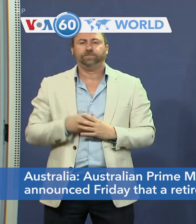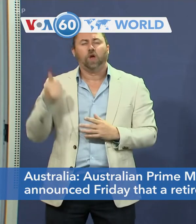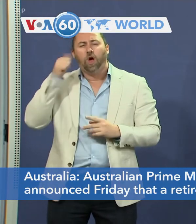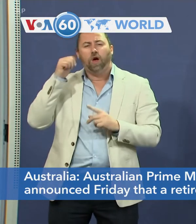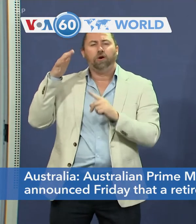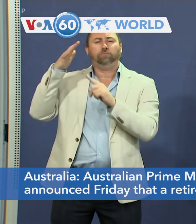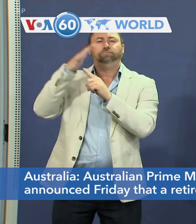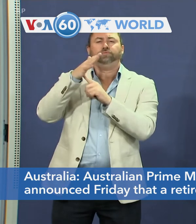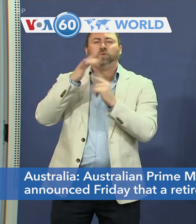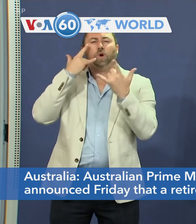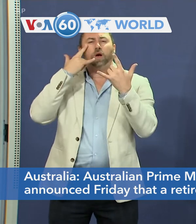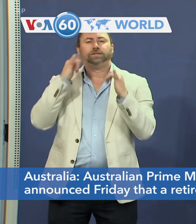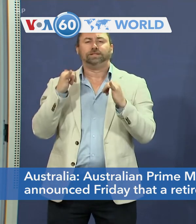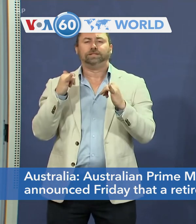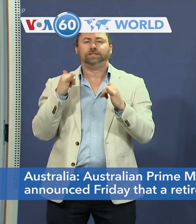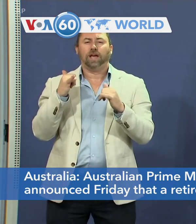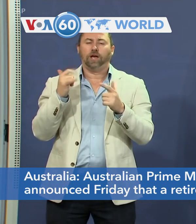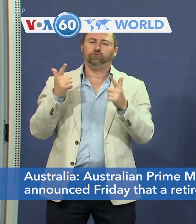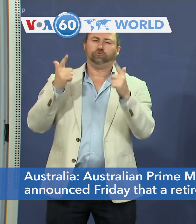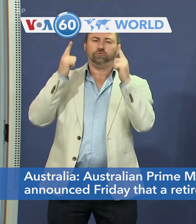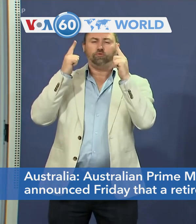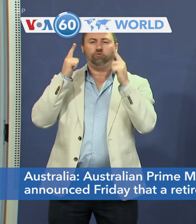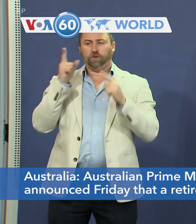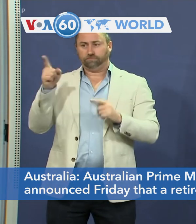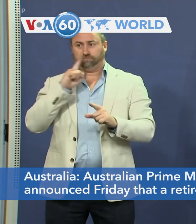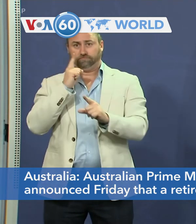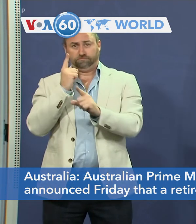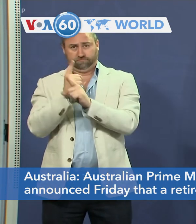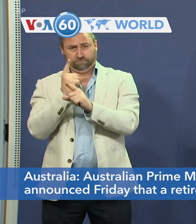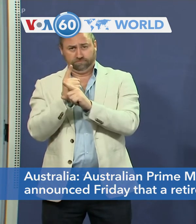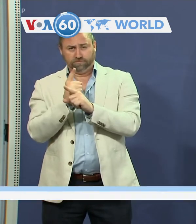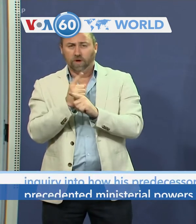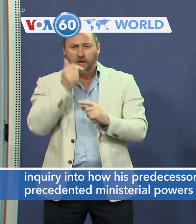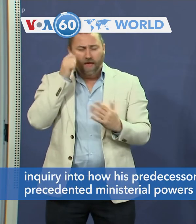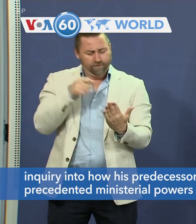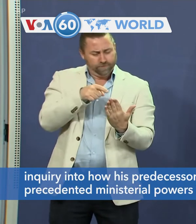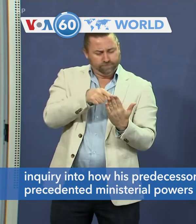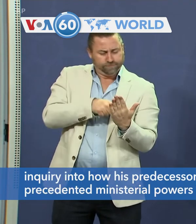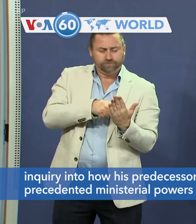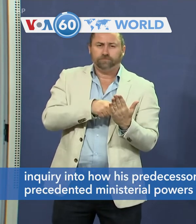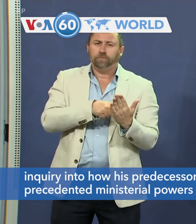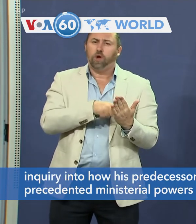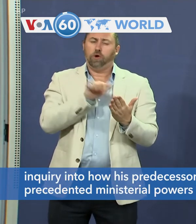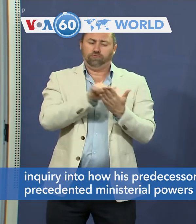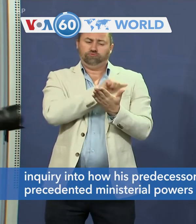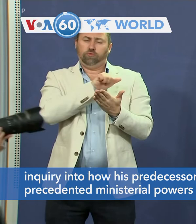who said to quote, "The principles of responsible